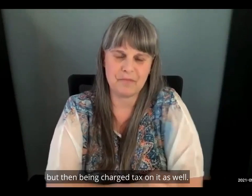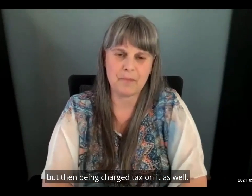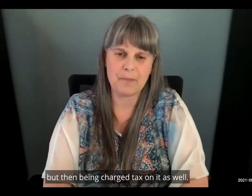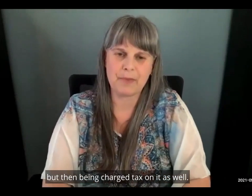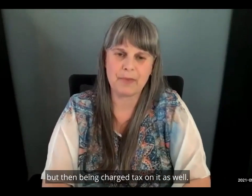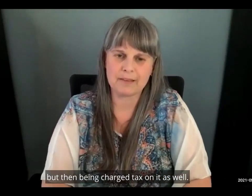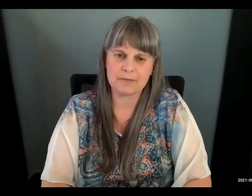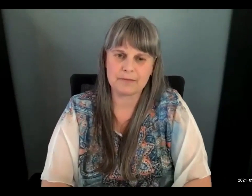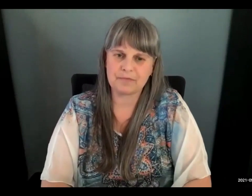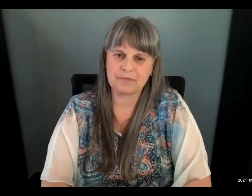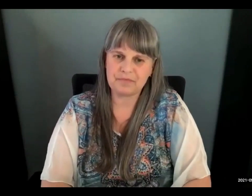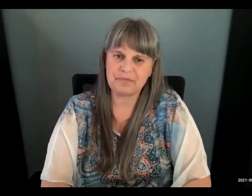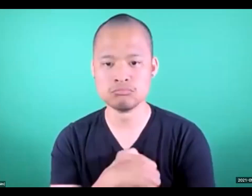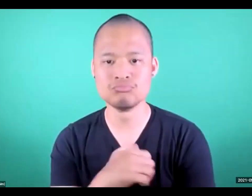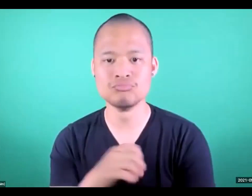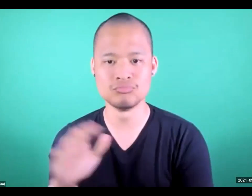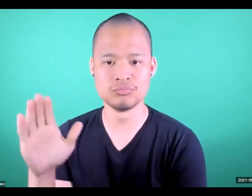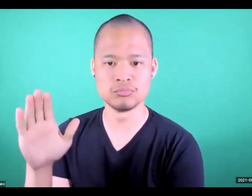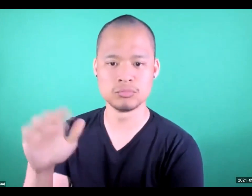on it as well.